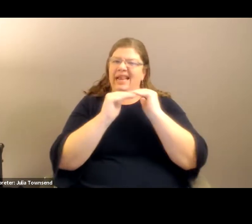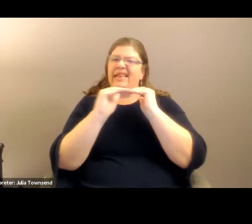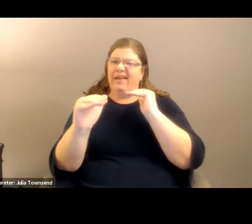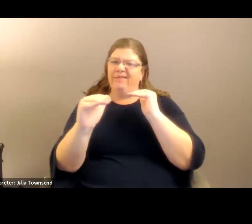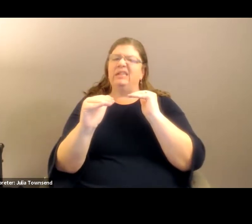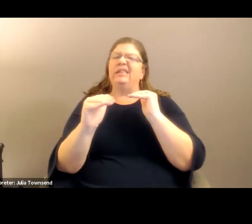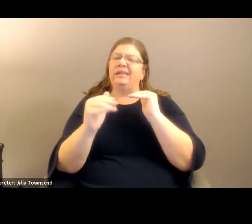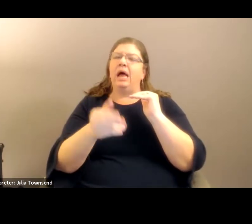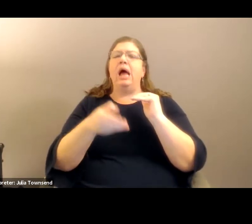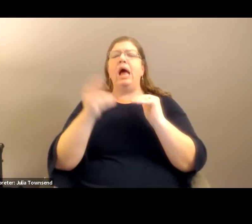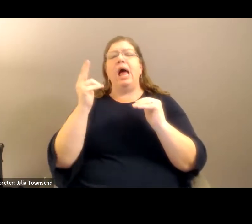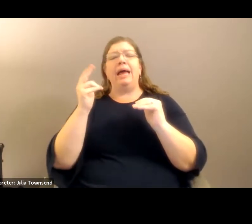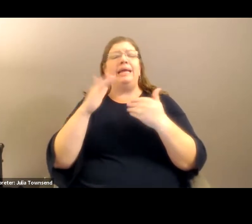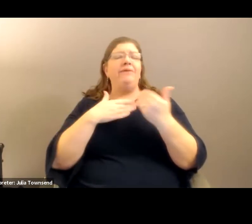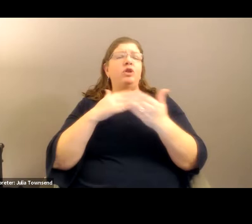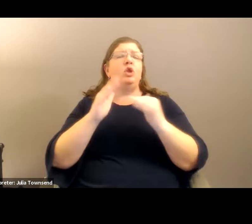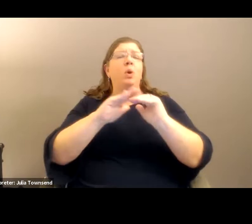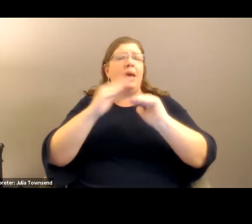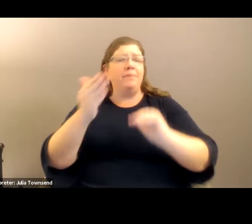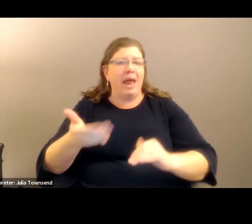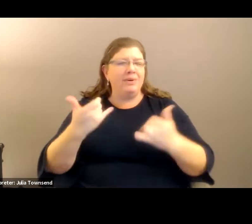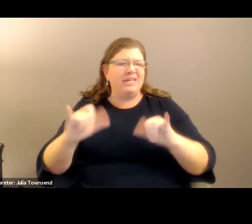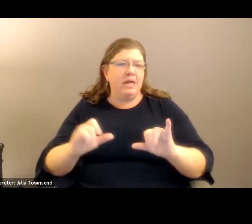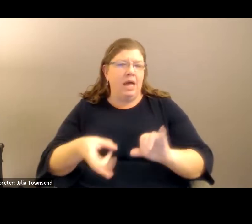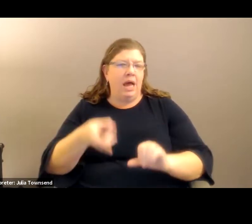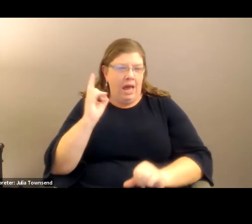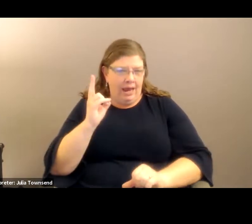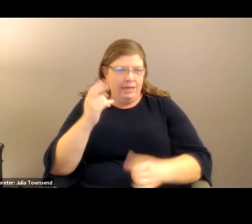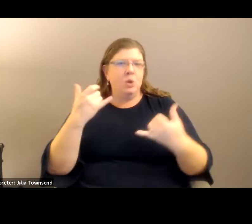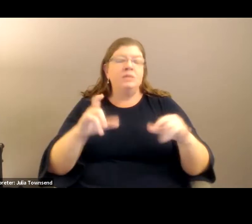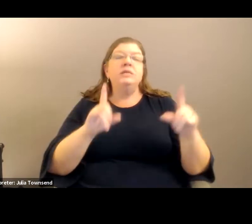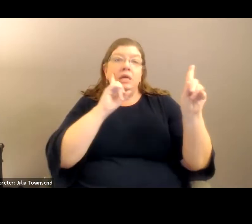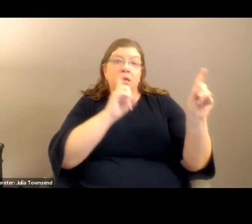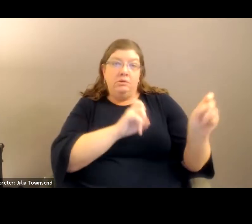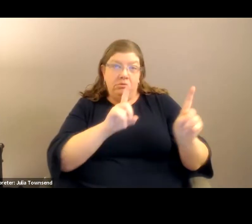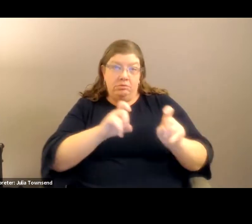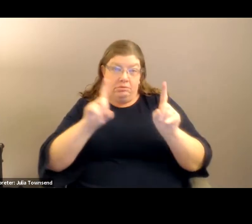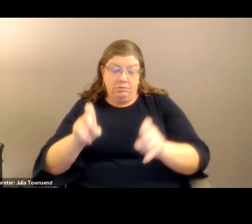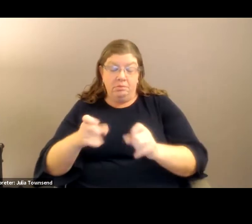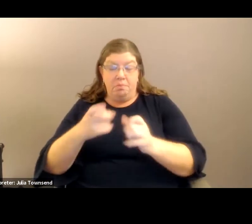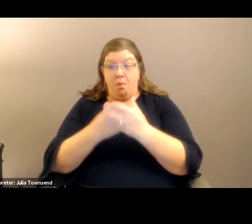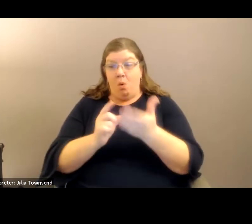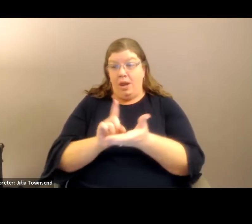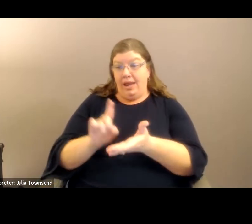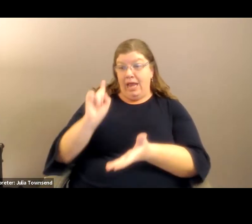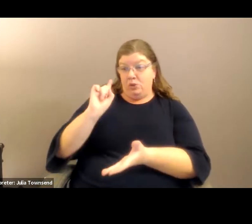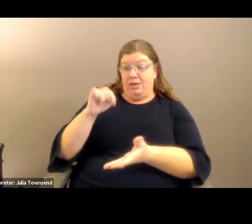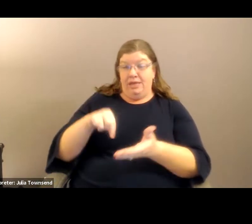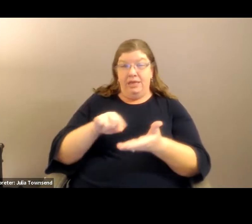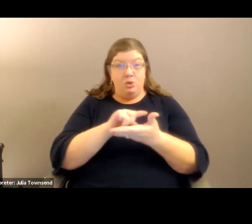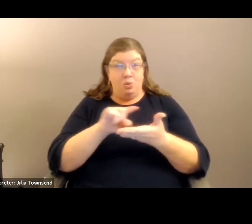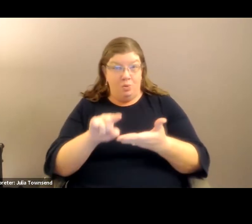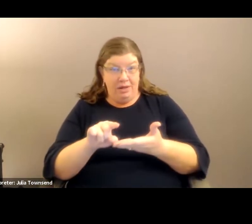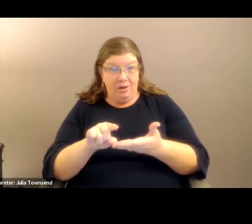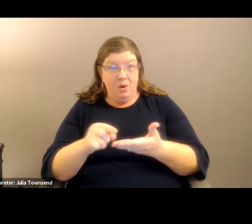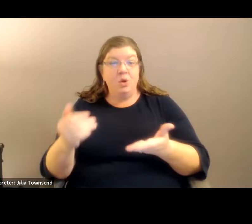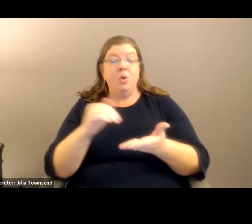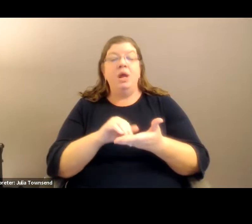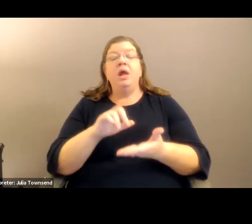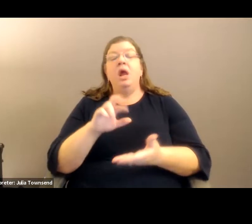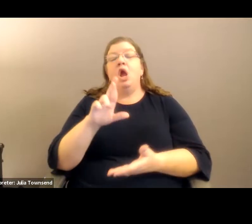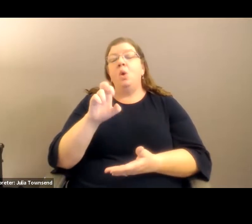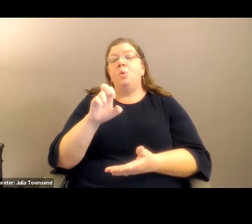still high, but it was coming down. So what we ended up doing for both last week and this week, we're doing re-entry